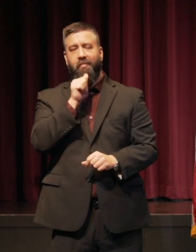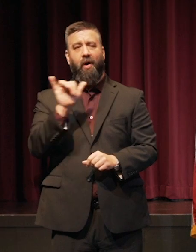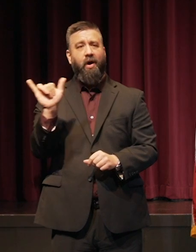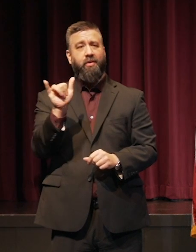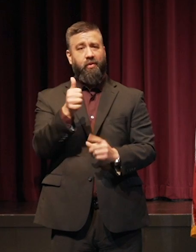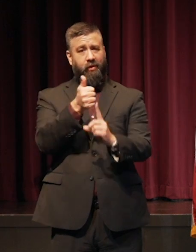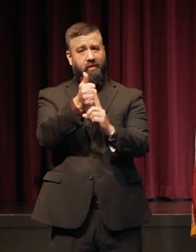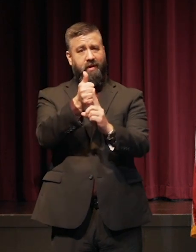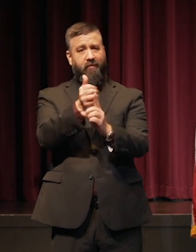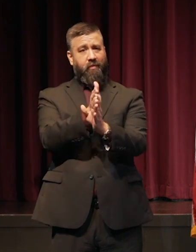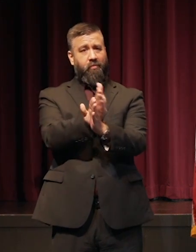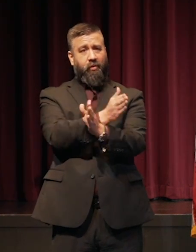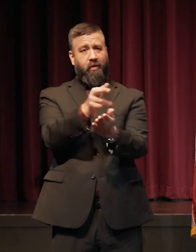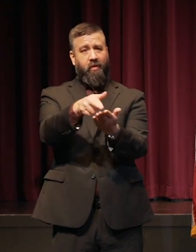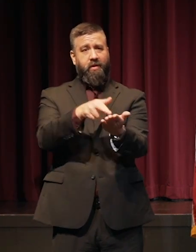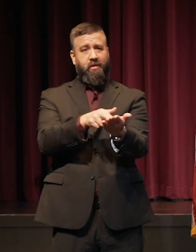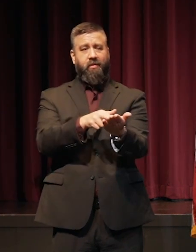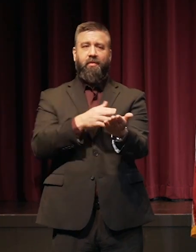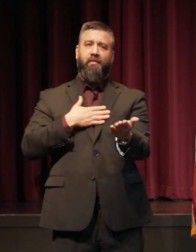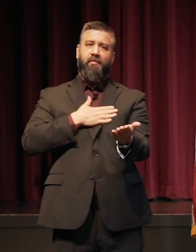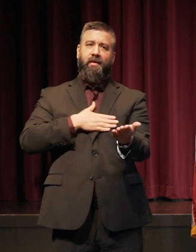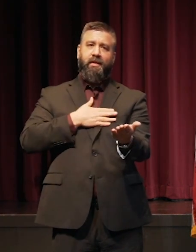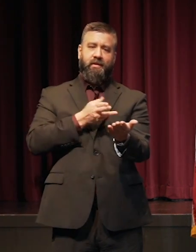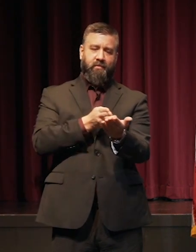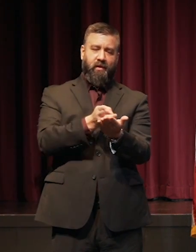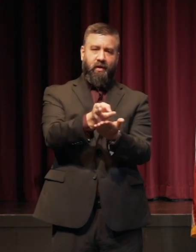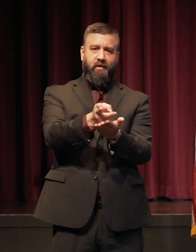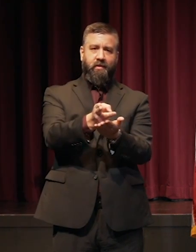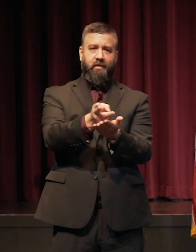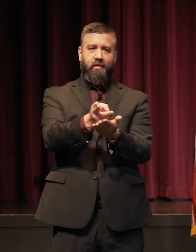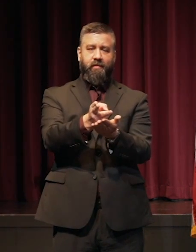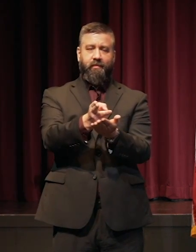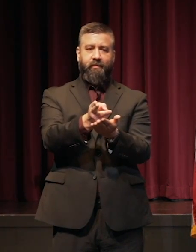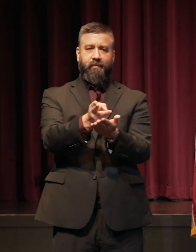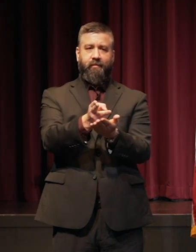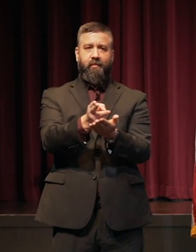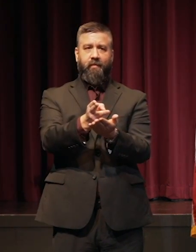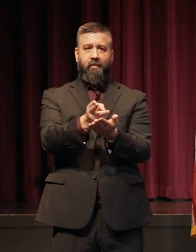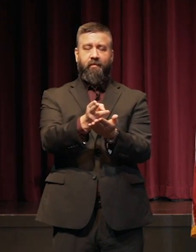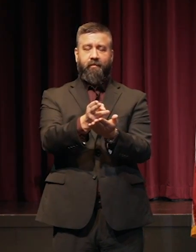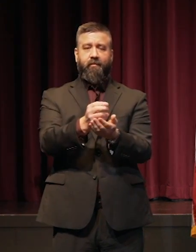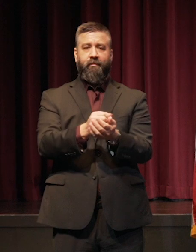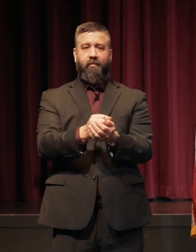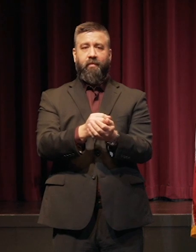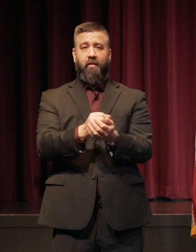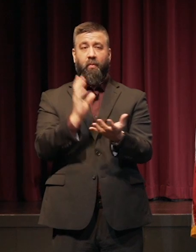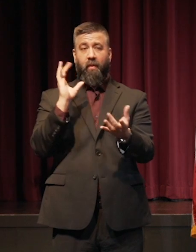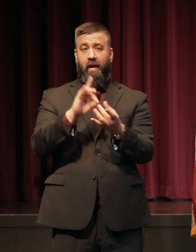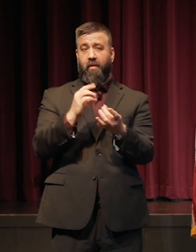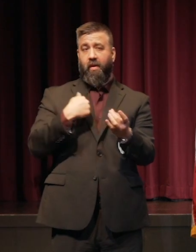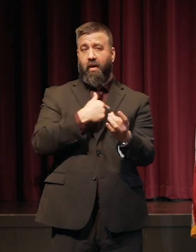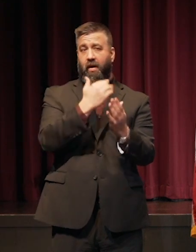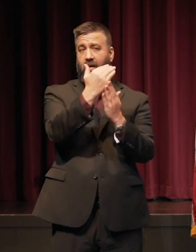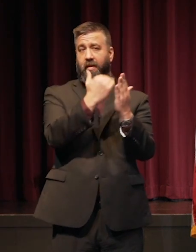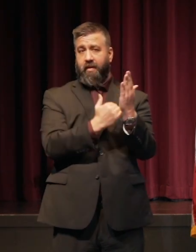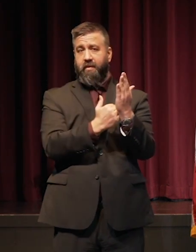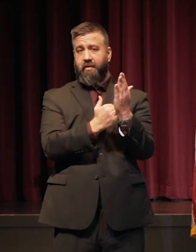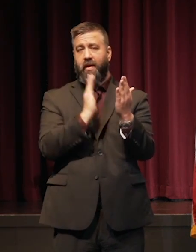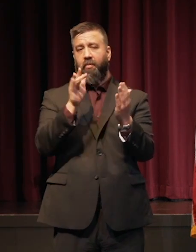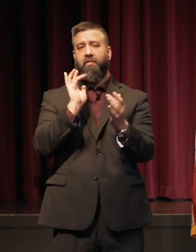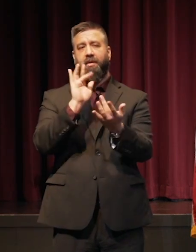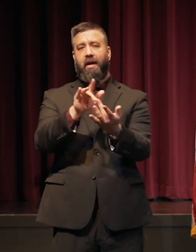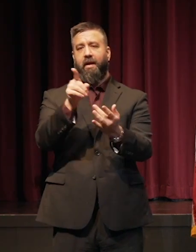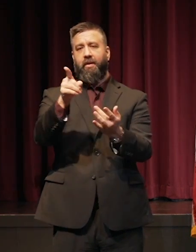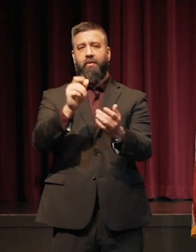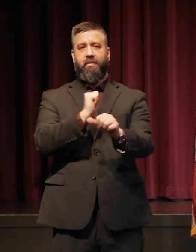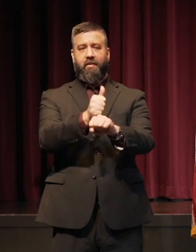you're pre-registering, and wait until it's time based on our priority list for you to register and for you to get the